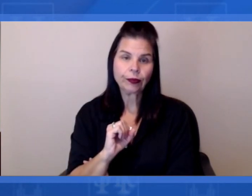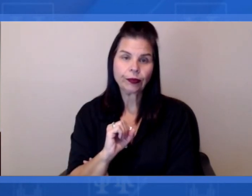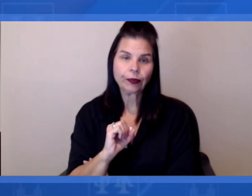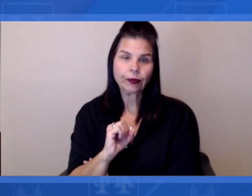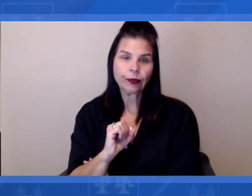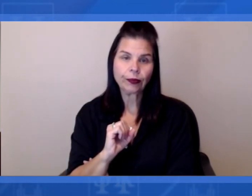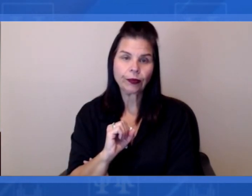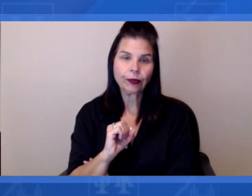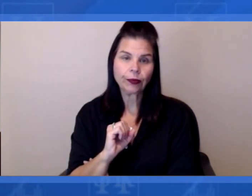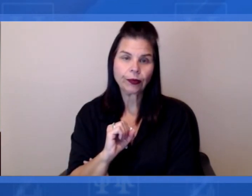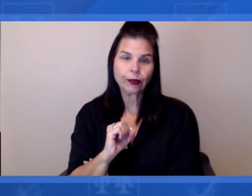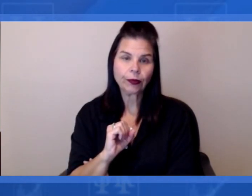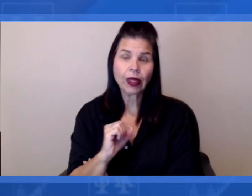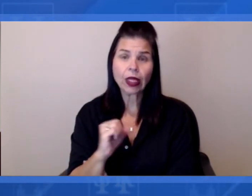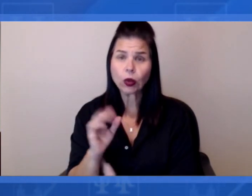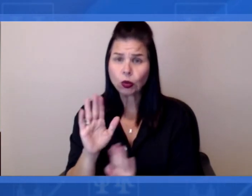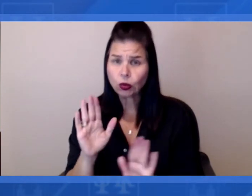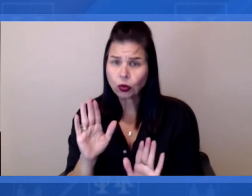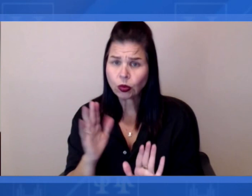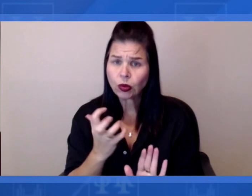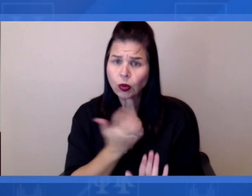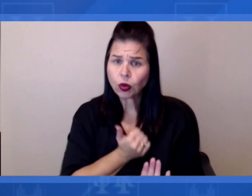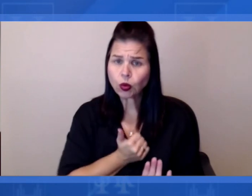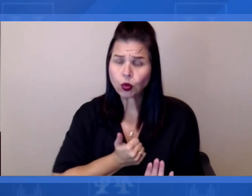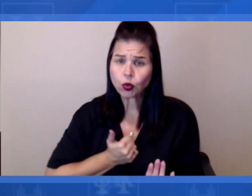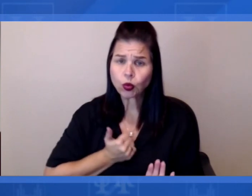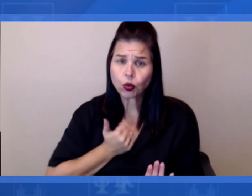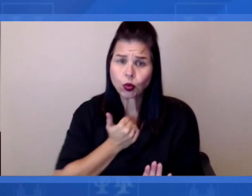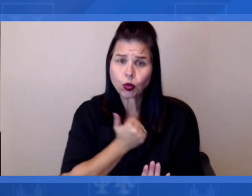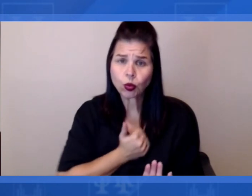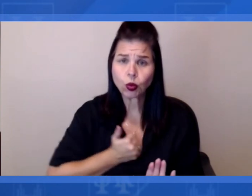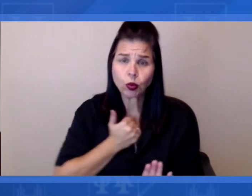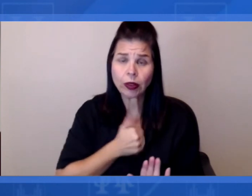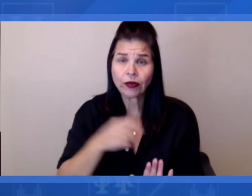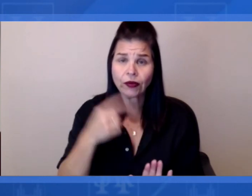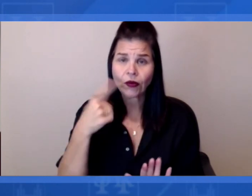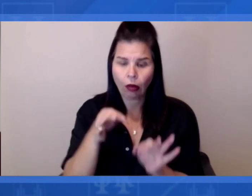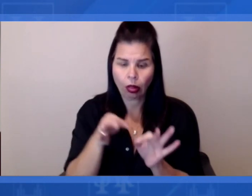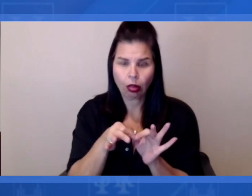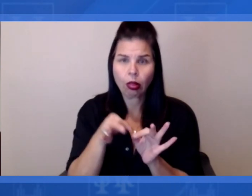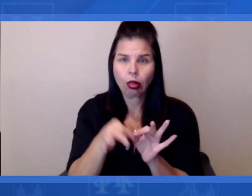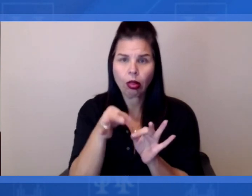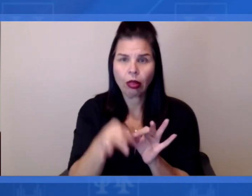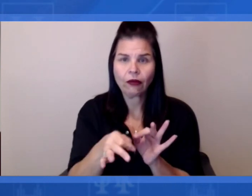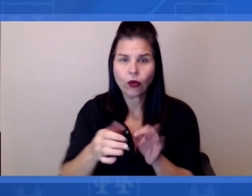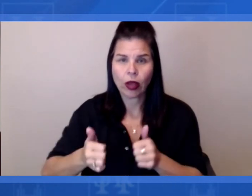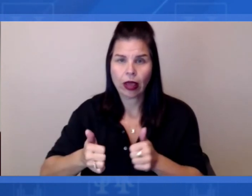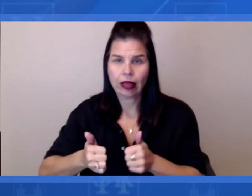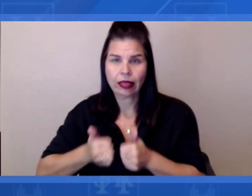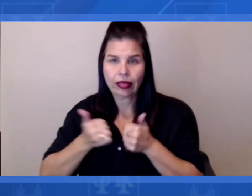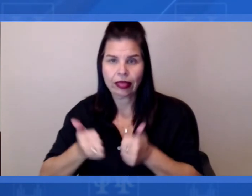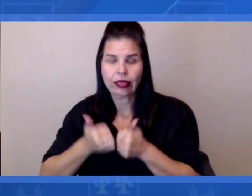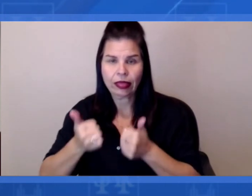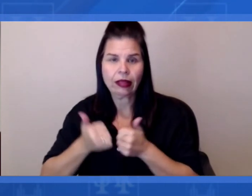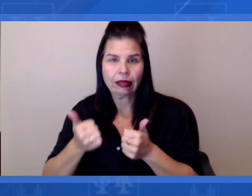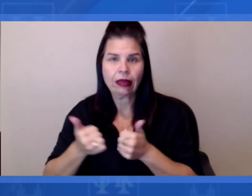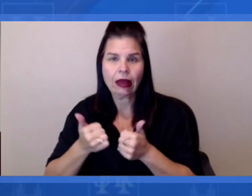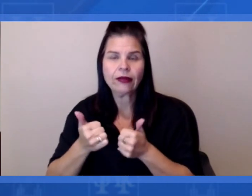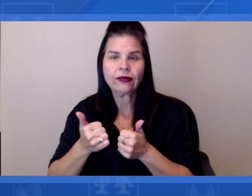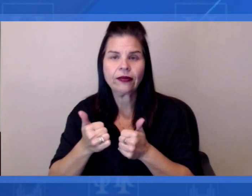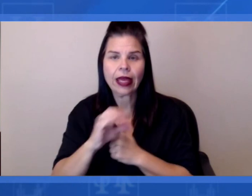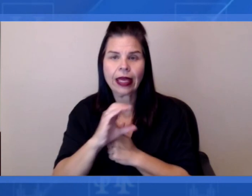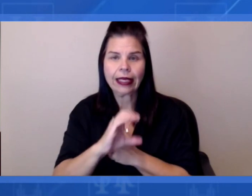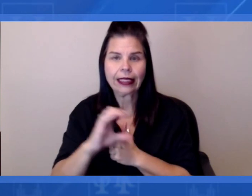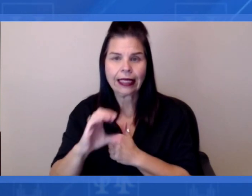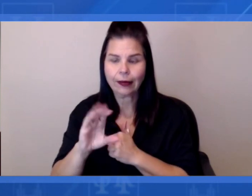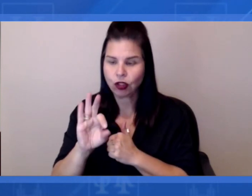I'd like to apologize for the delay in the live caption feed.